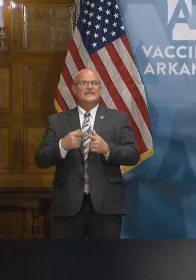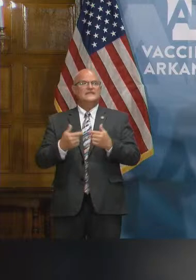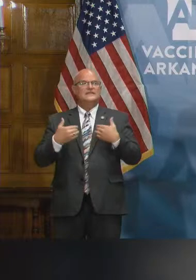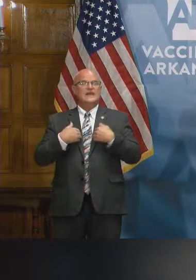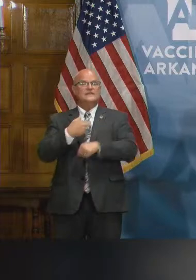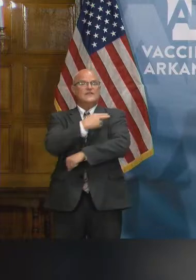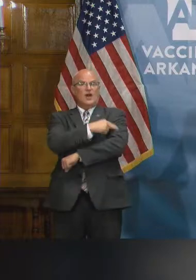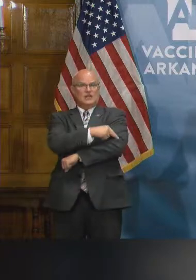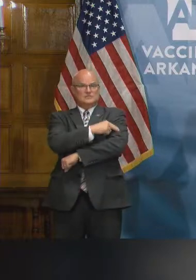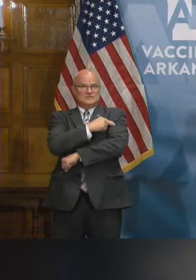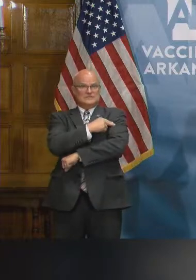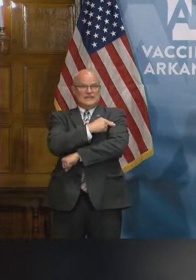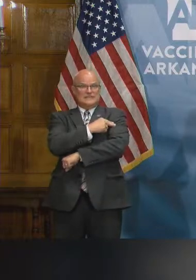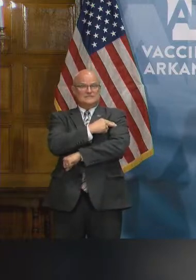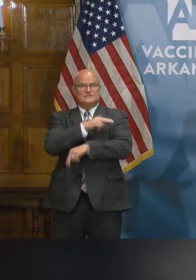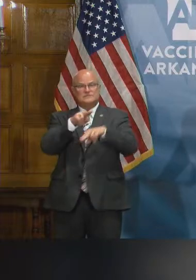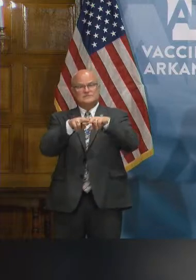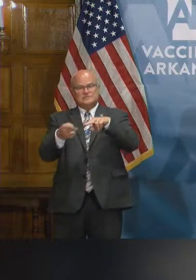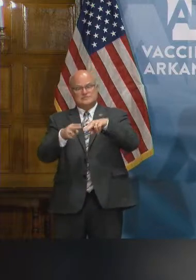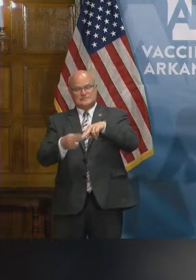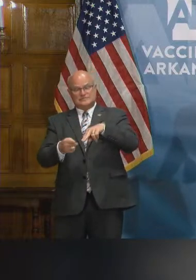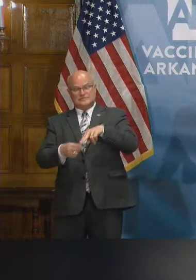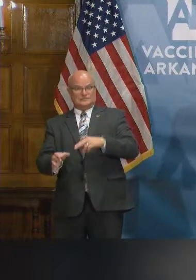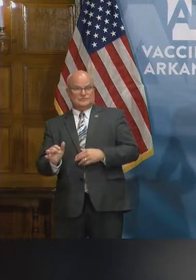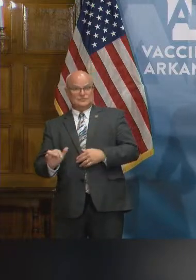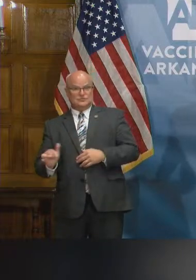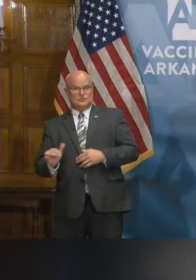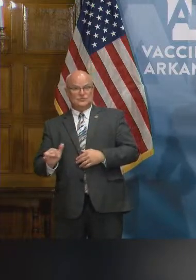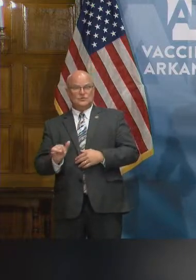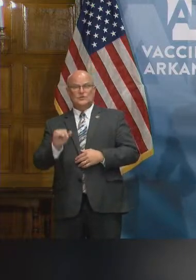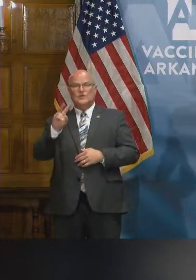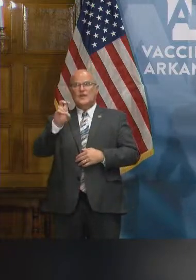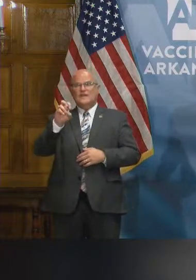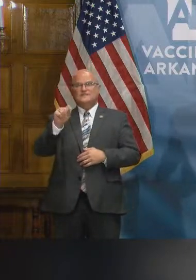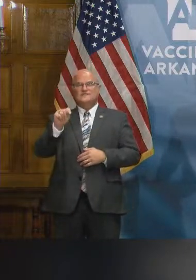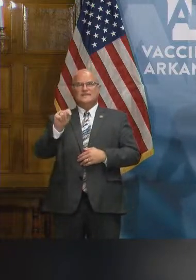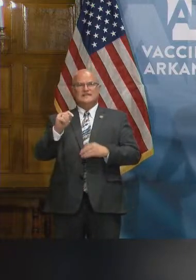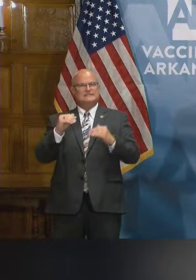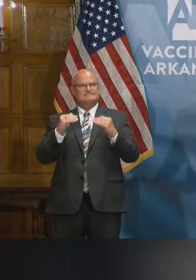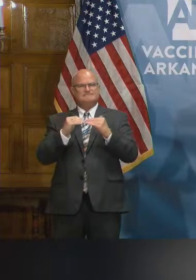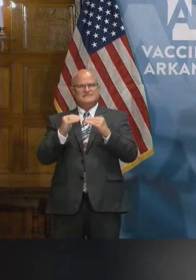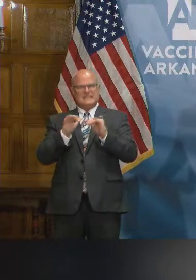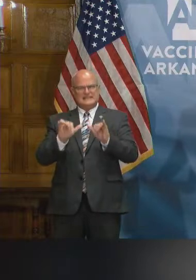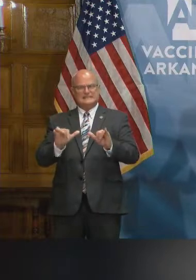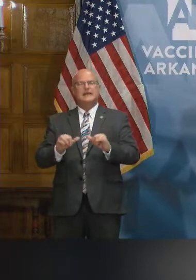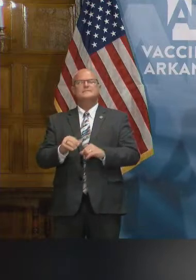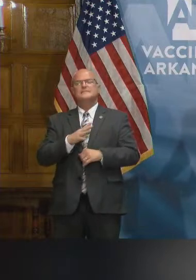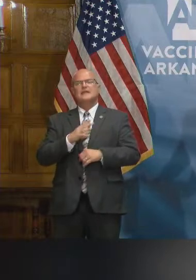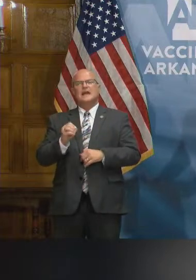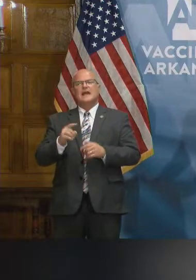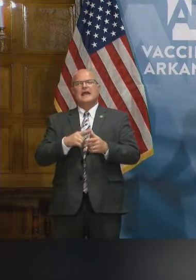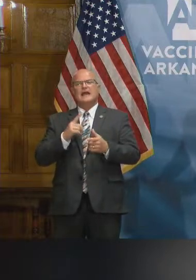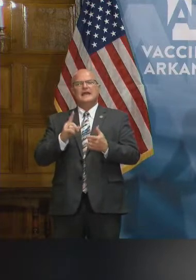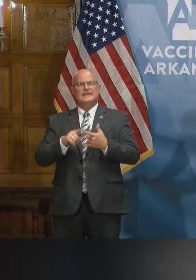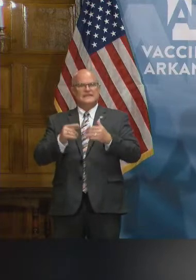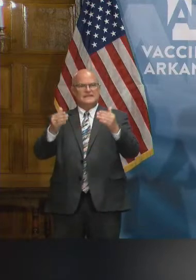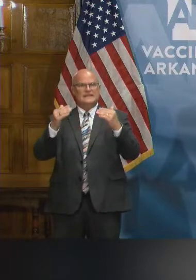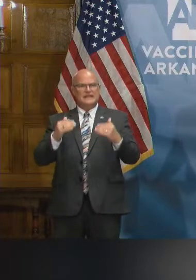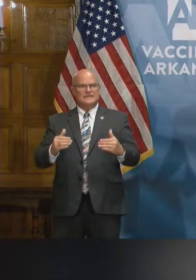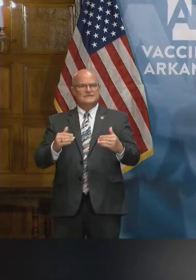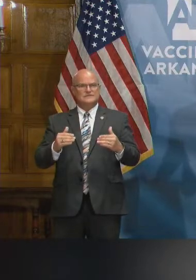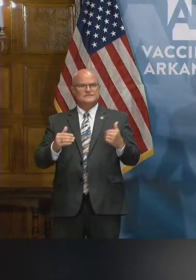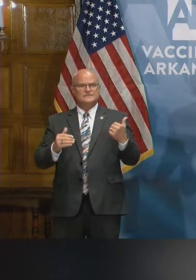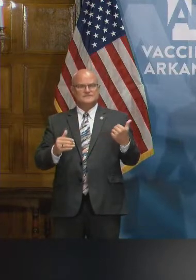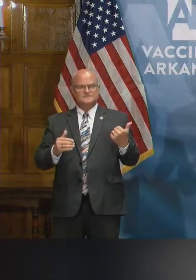have hospitalizations are down, ventilators are even, and then we can go to the next